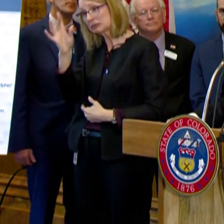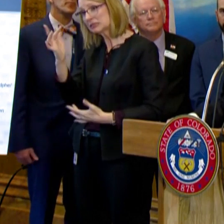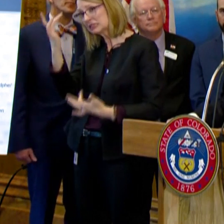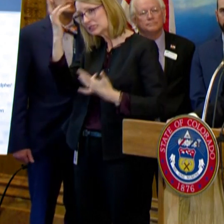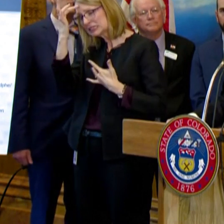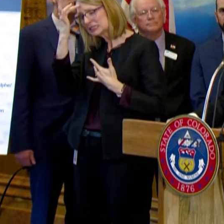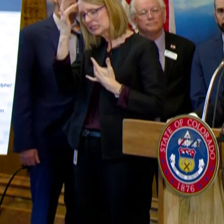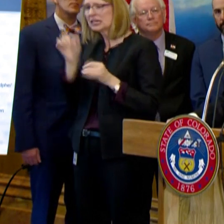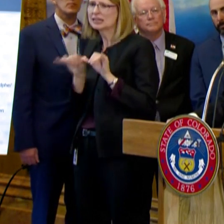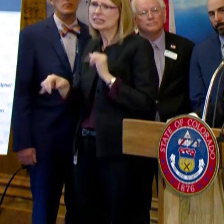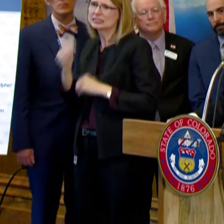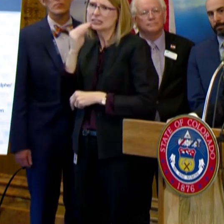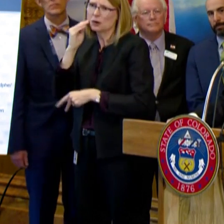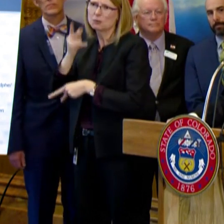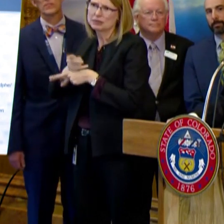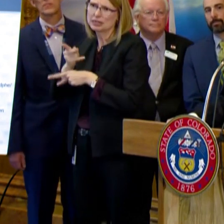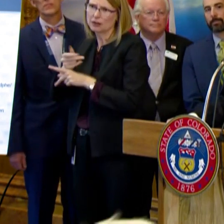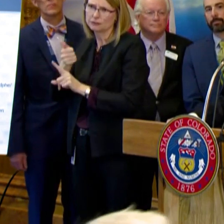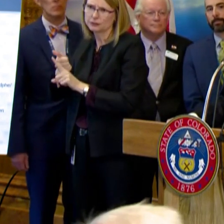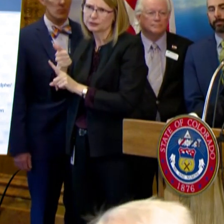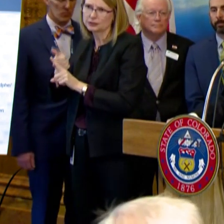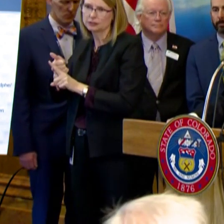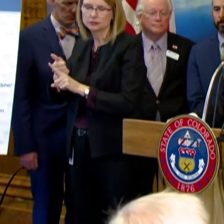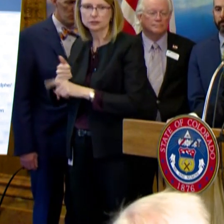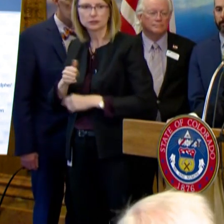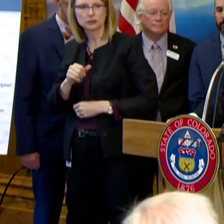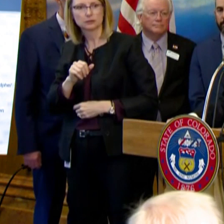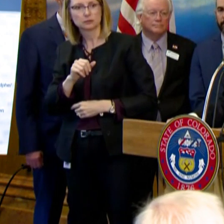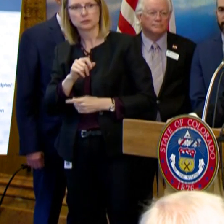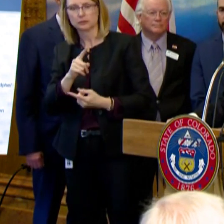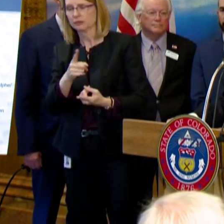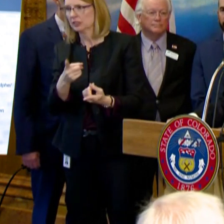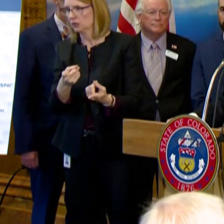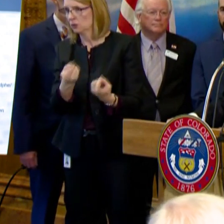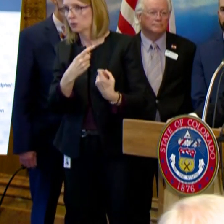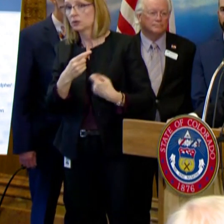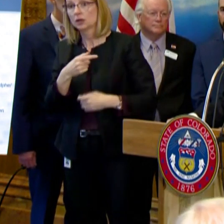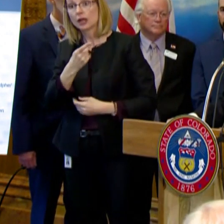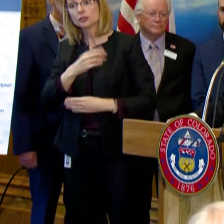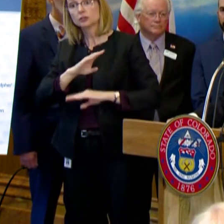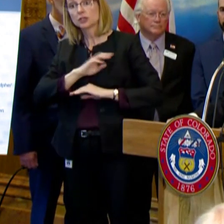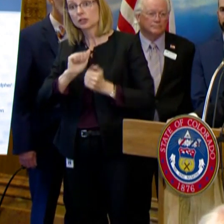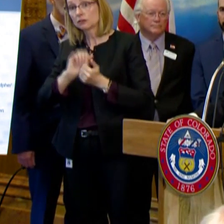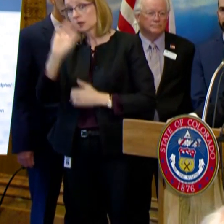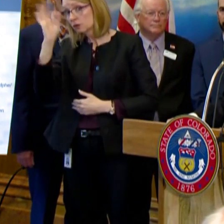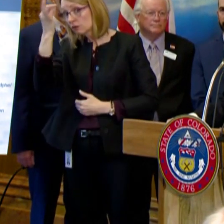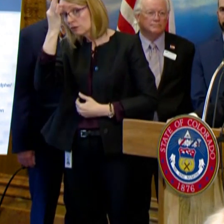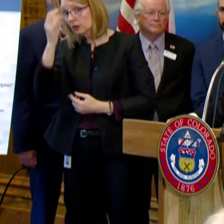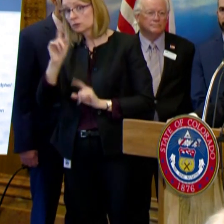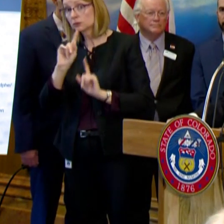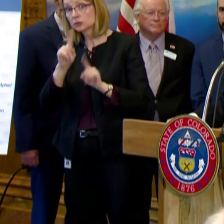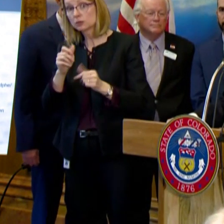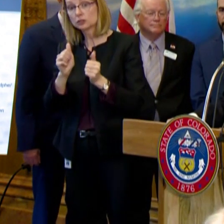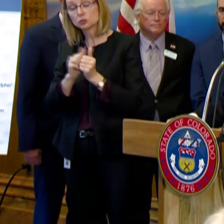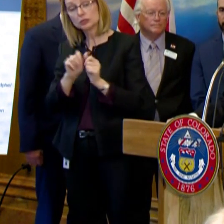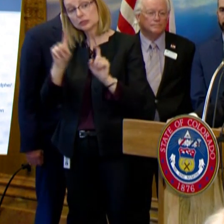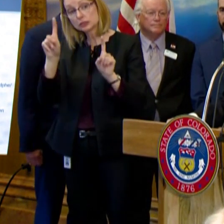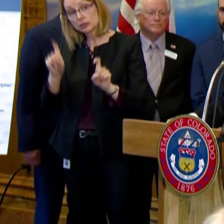would. Yeah, so how satisfied are you with the federal response, particularly with the testing? There's